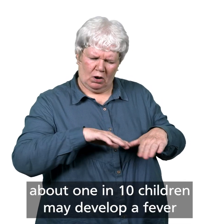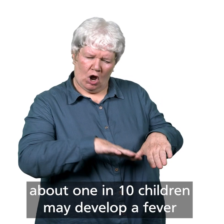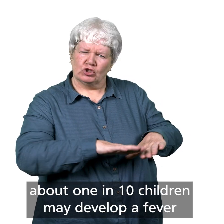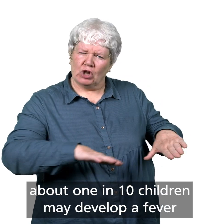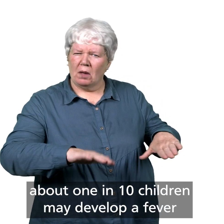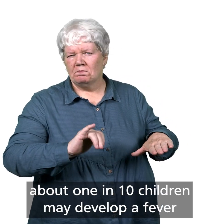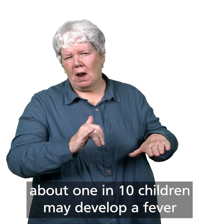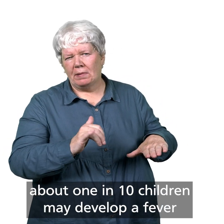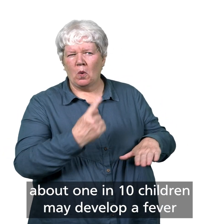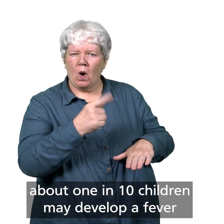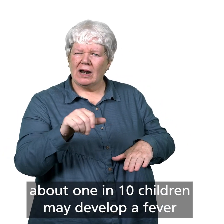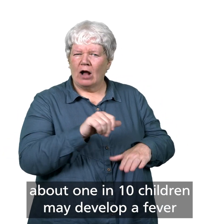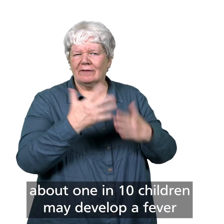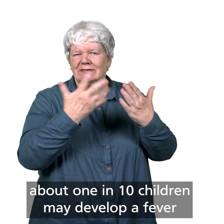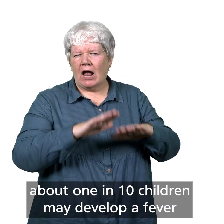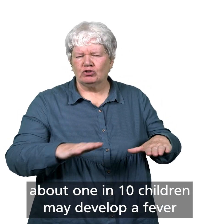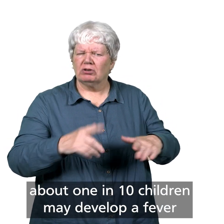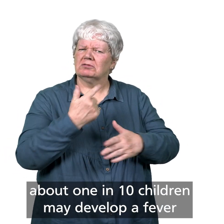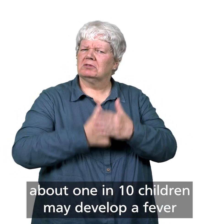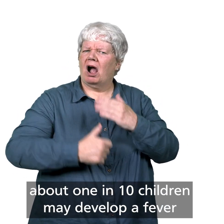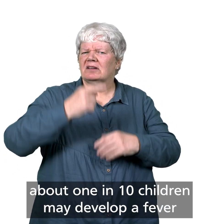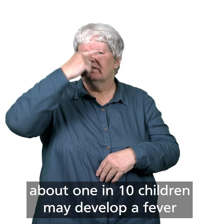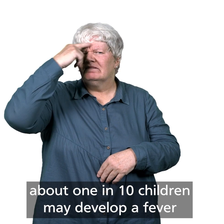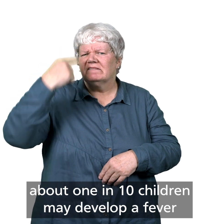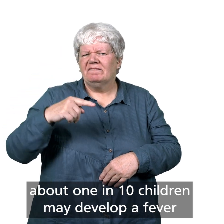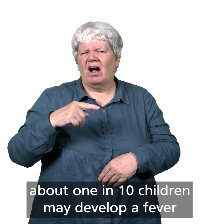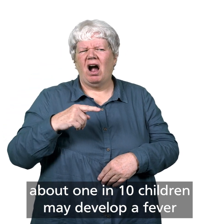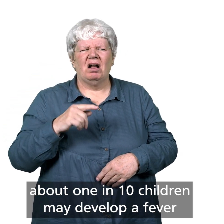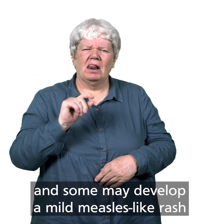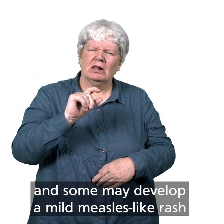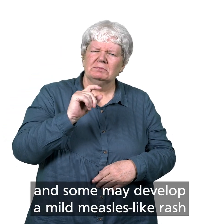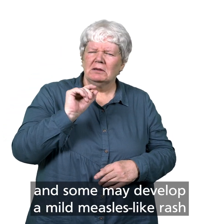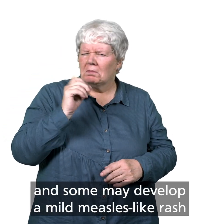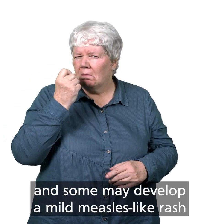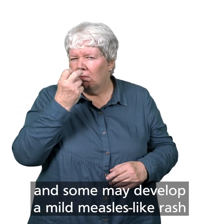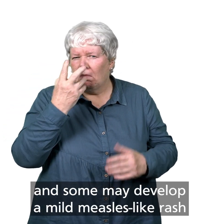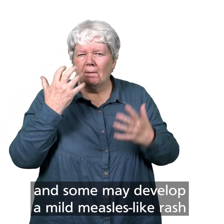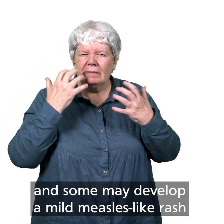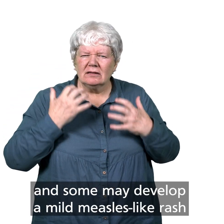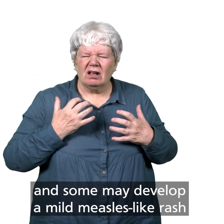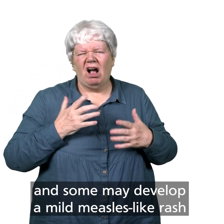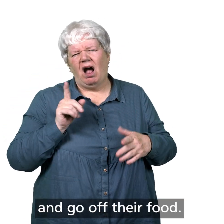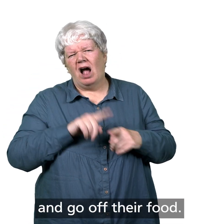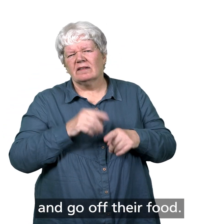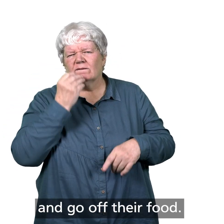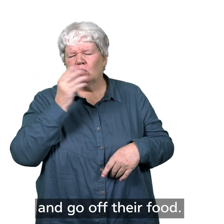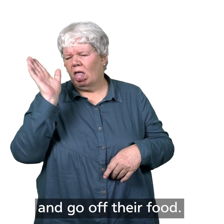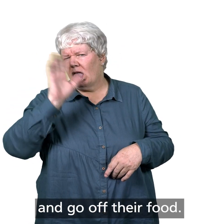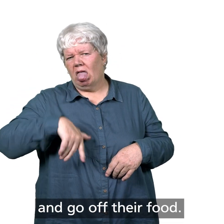about 1 in 10 children may develop a fever, and some may develop a mild measles-like rash and go